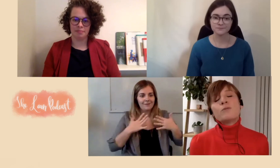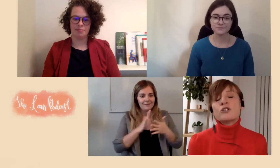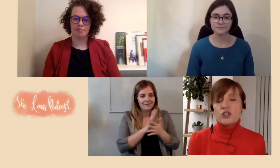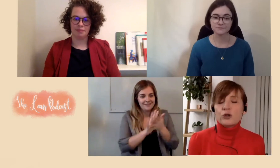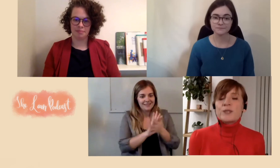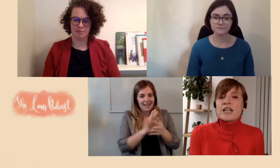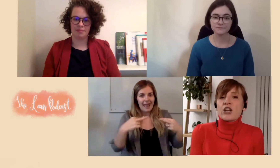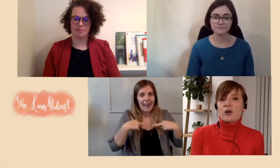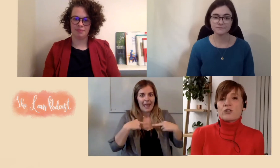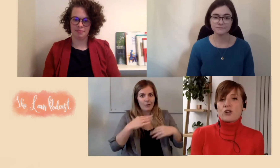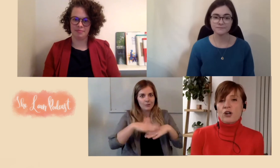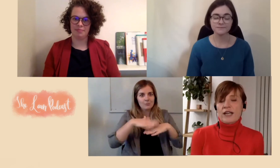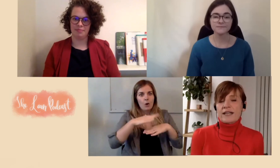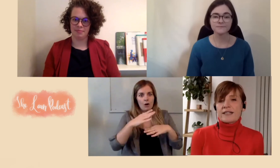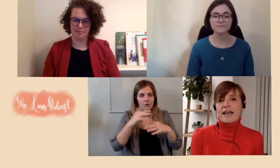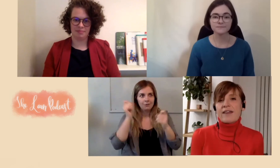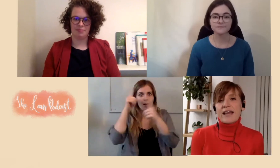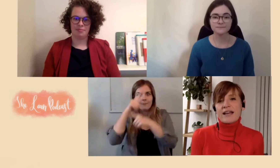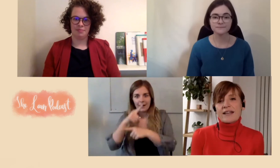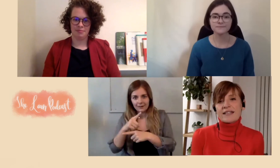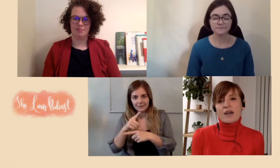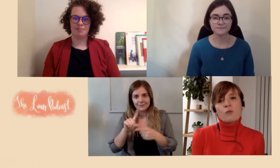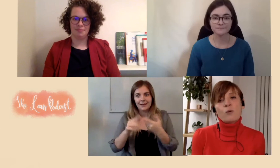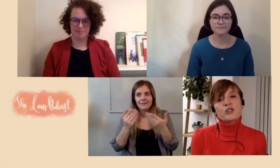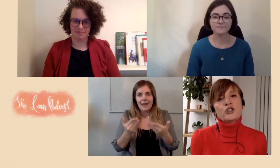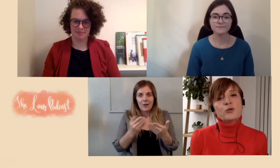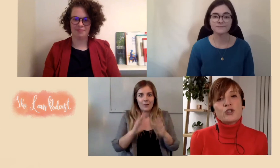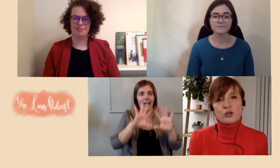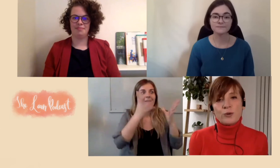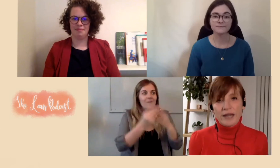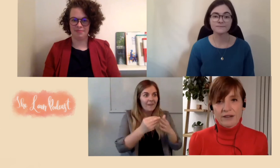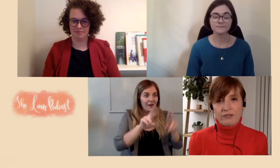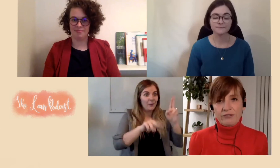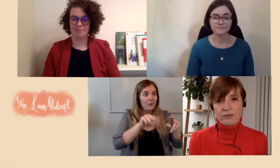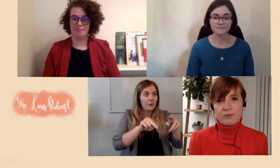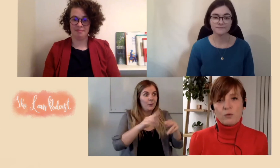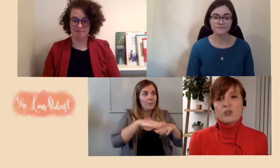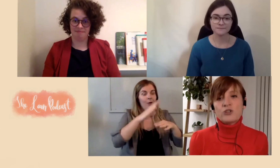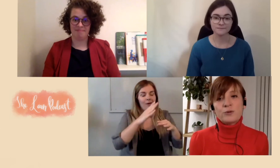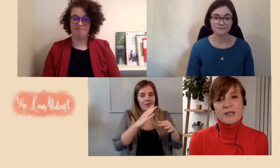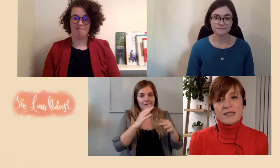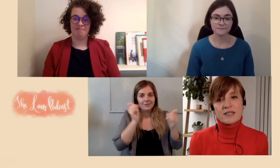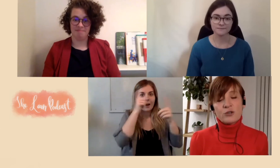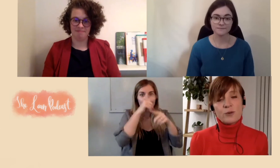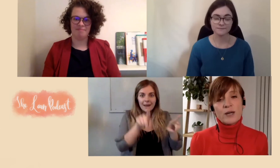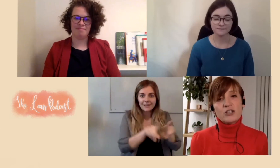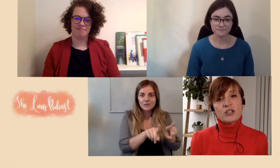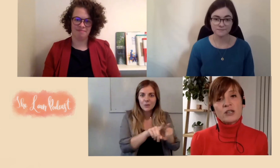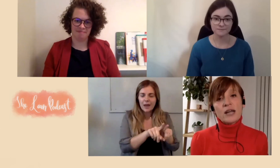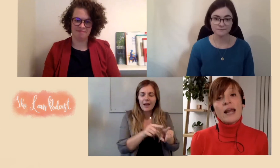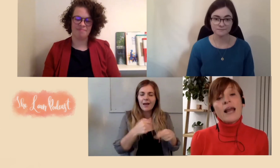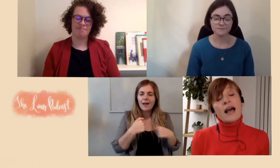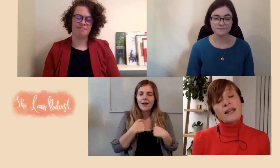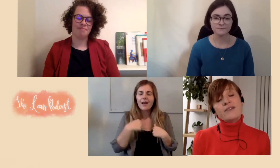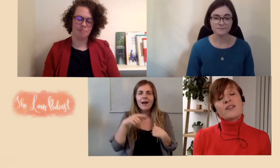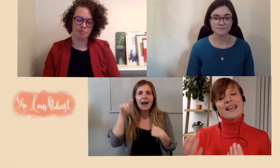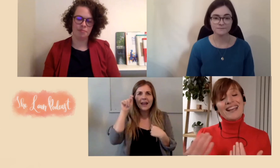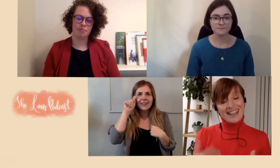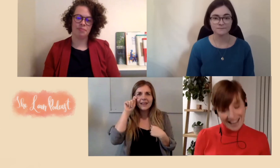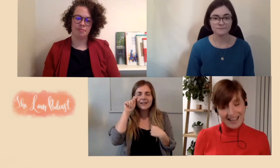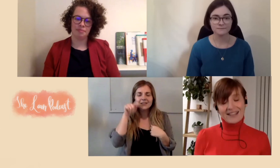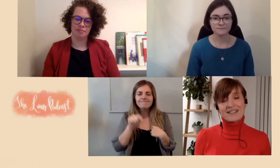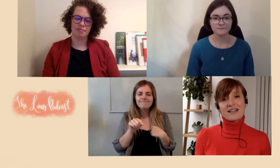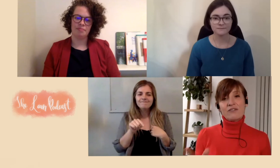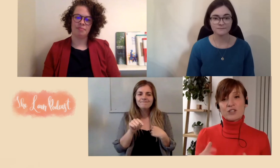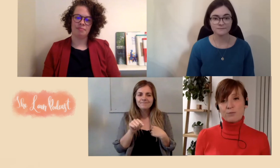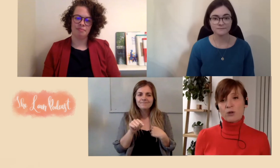it's really important. It's important for us to know when our boundaries are being pushed. And that's that awareness that